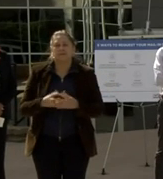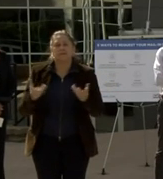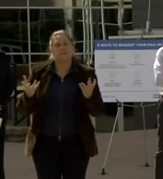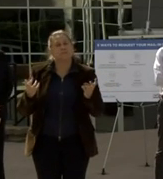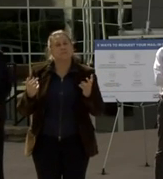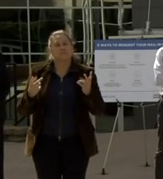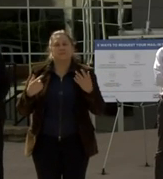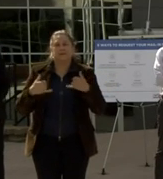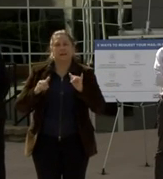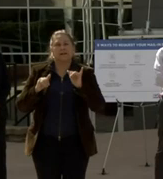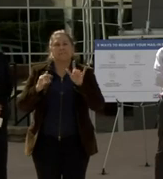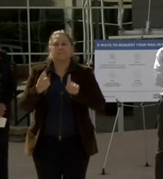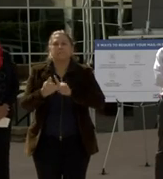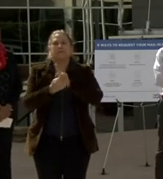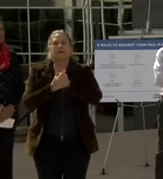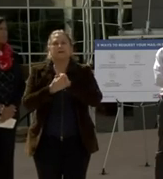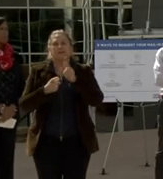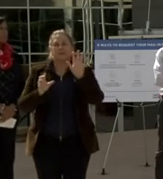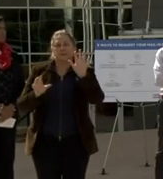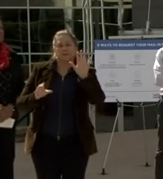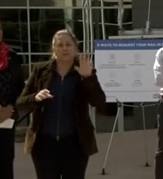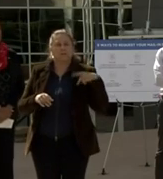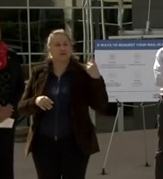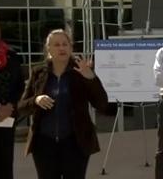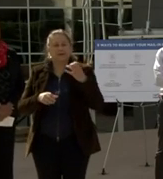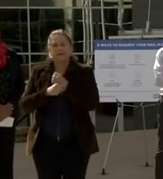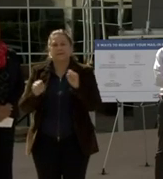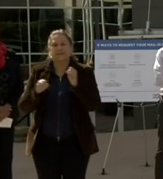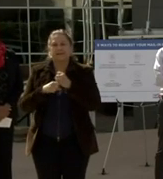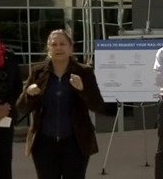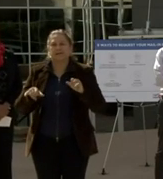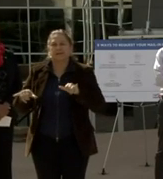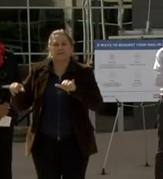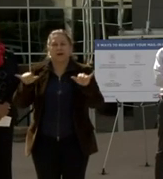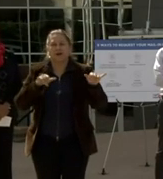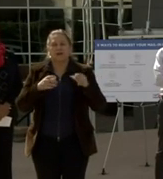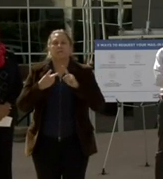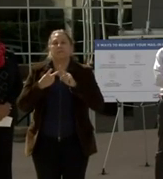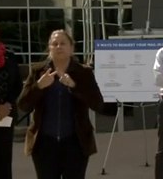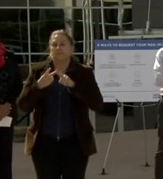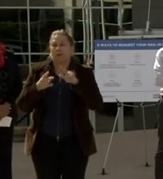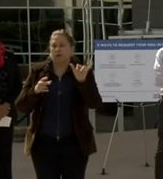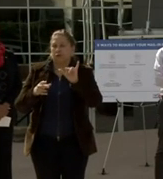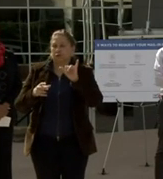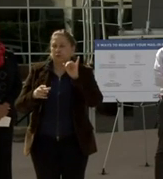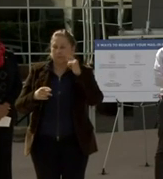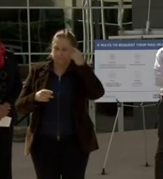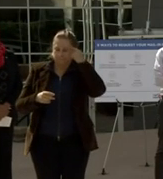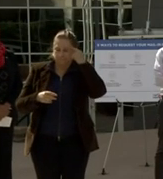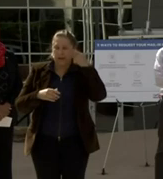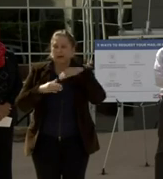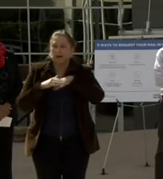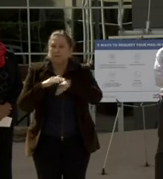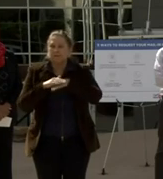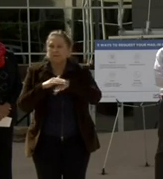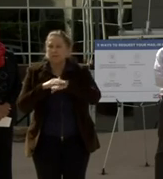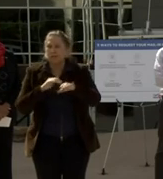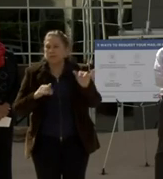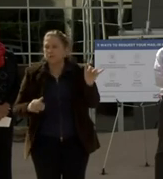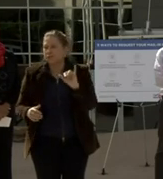requirements. Even with that said, we still strongly urge all voters to vote using the mail-in ballot